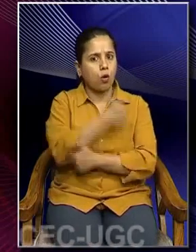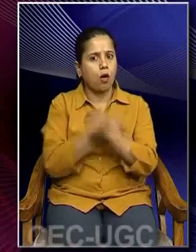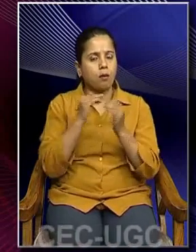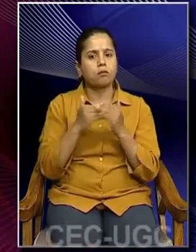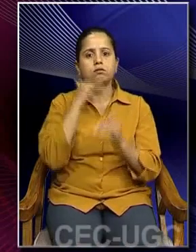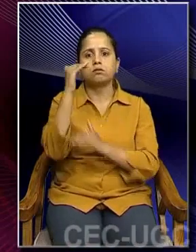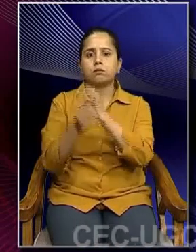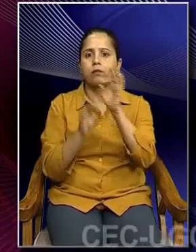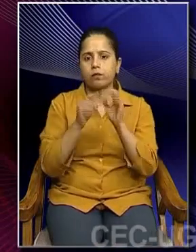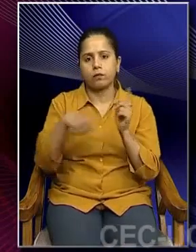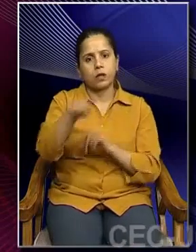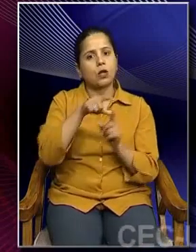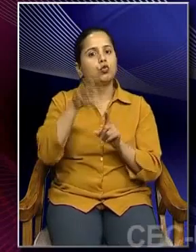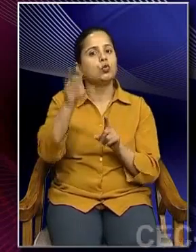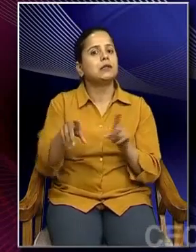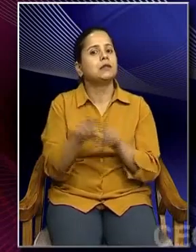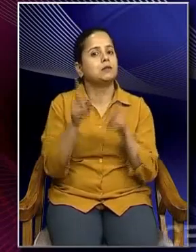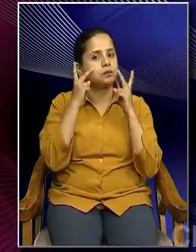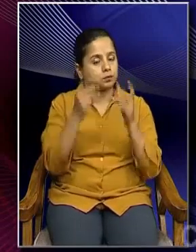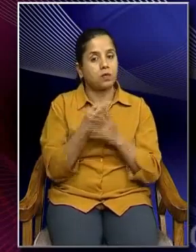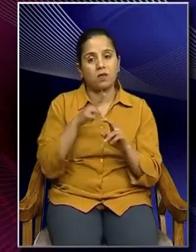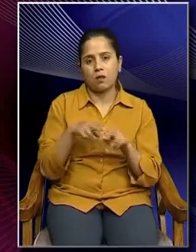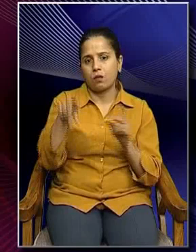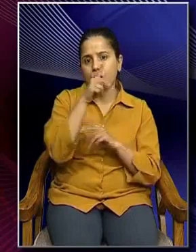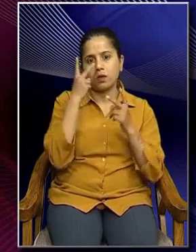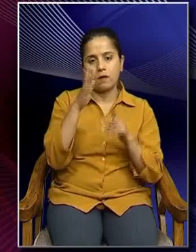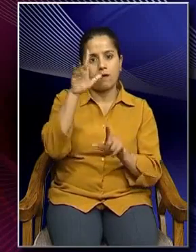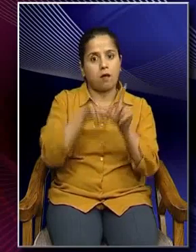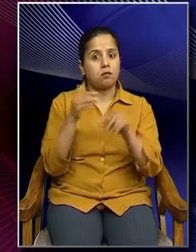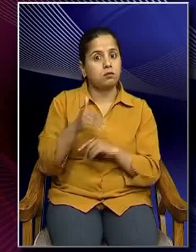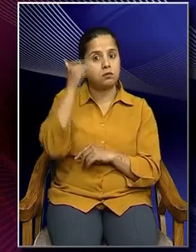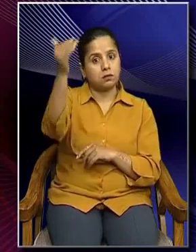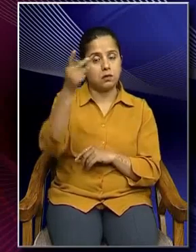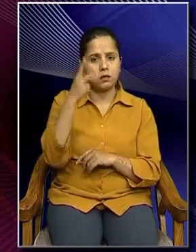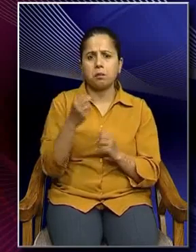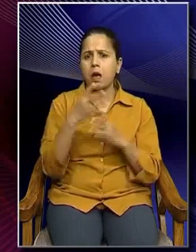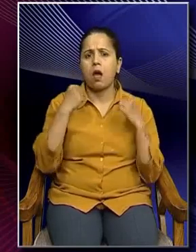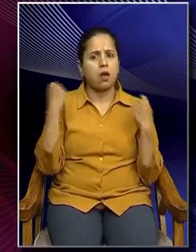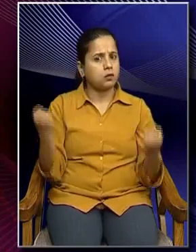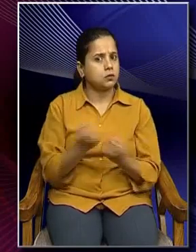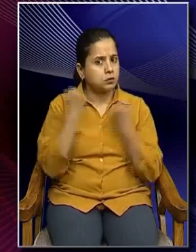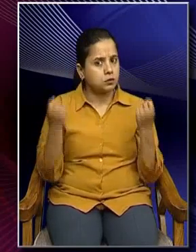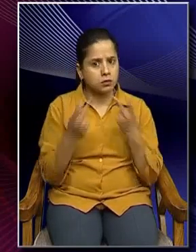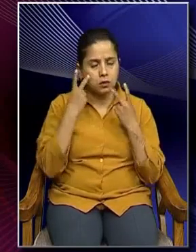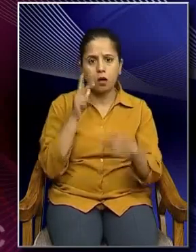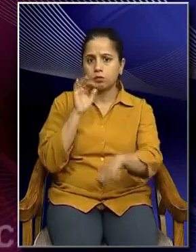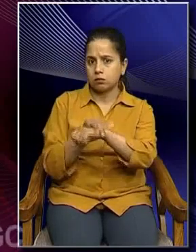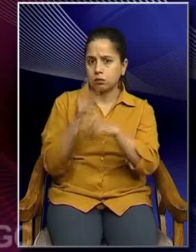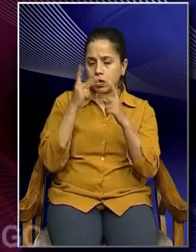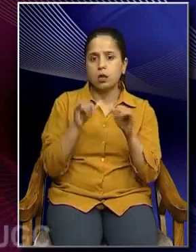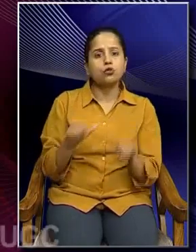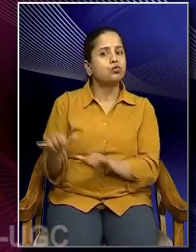progress among these districts as well. And so if you look at in the 5 years, a lot of action in terms of identifying the